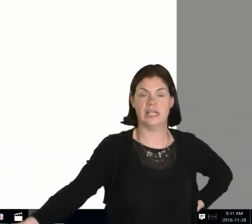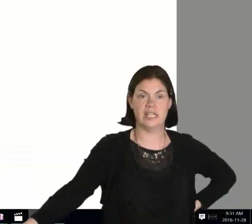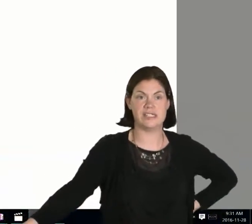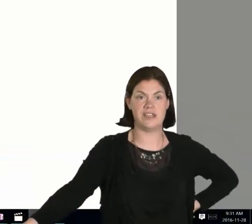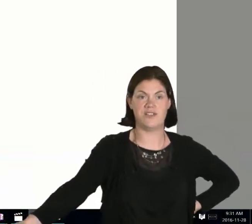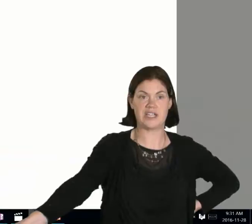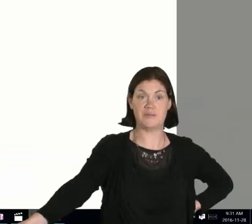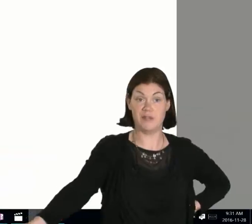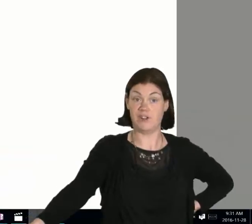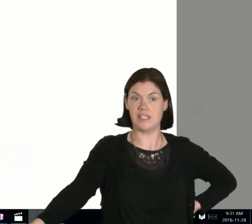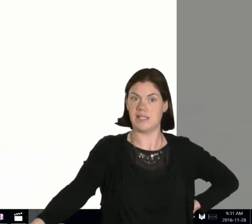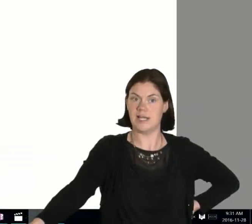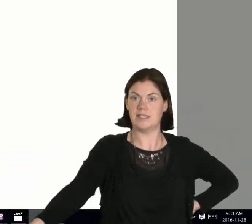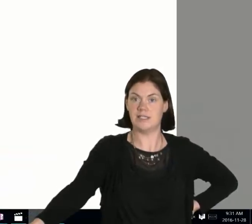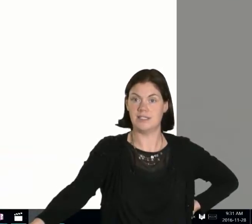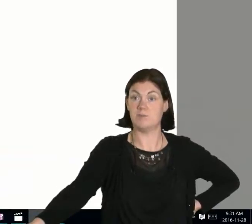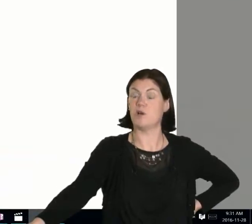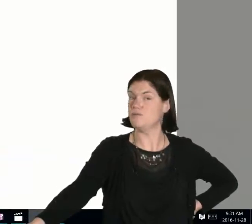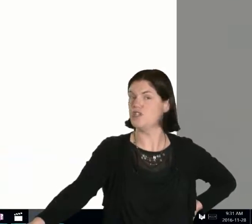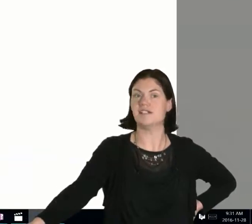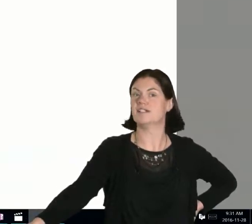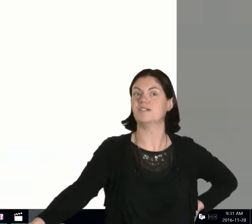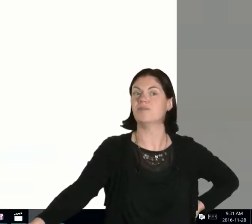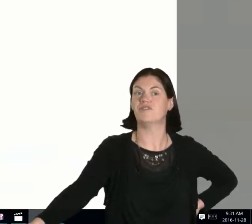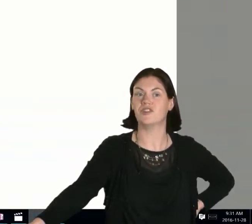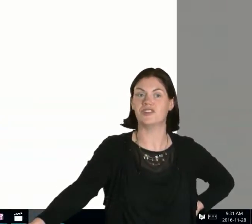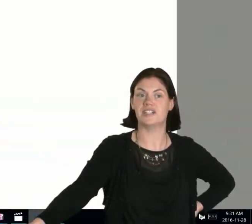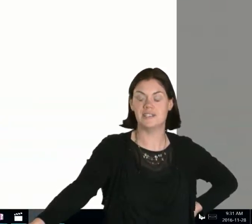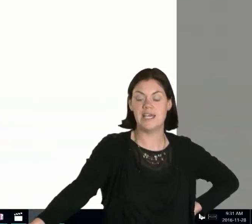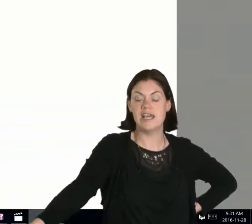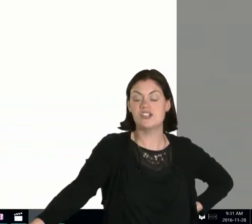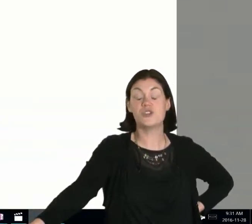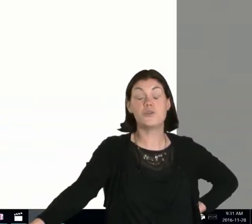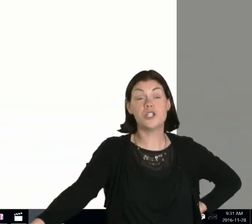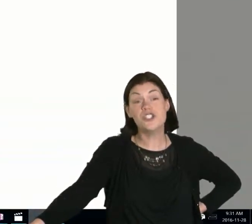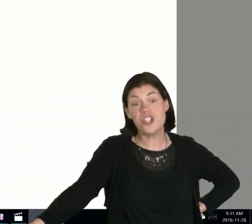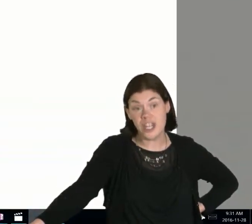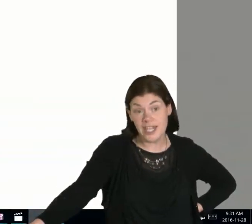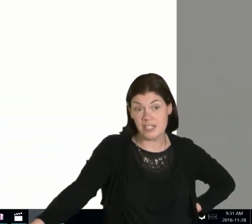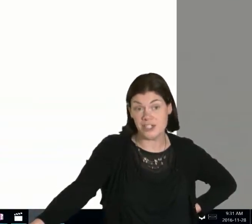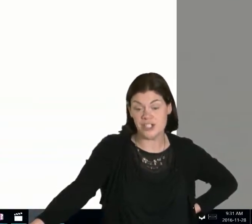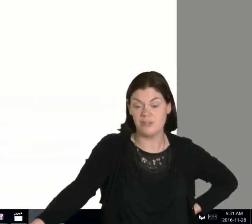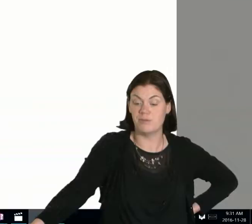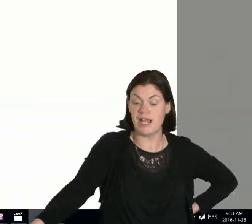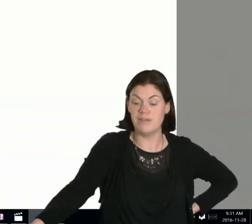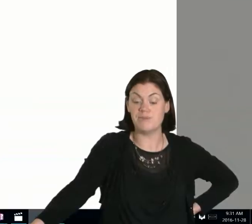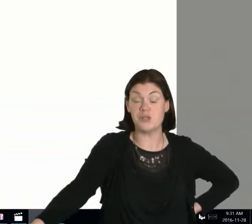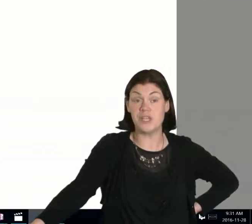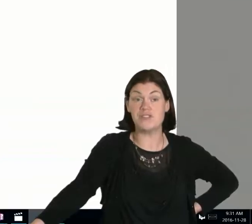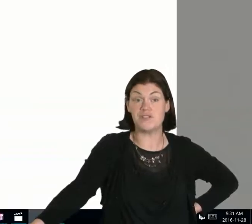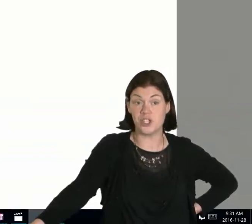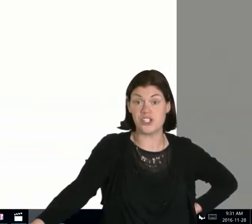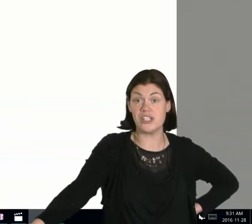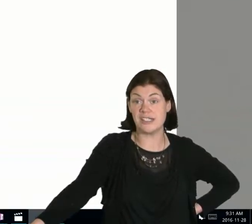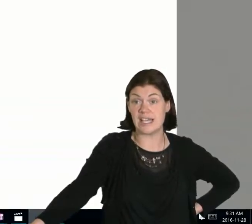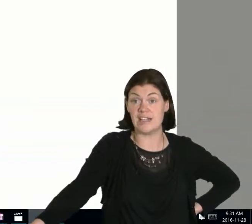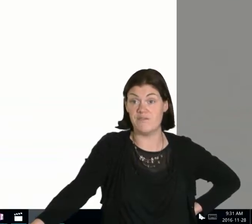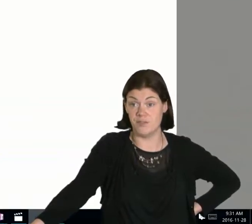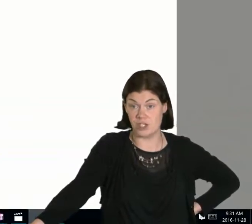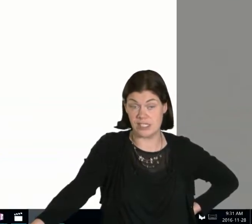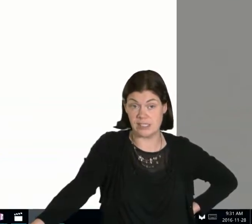All right, let's see if I can rephrase that to prompt you guys a little bit further. So the words changed, right, between the first